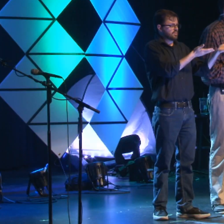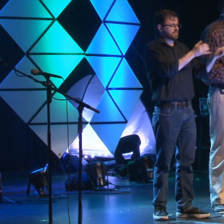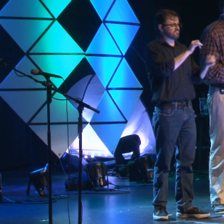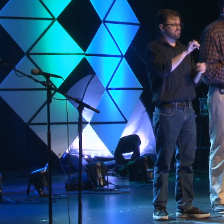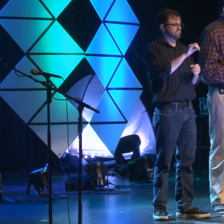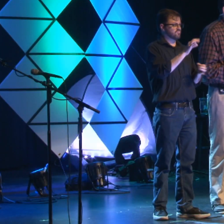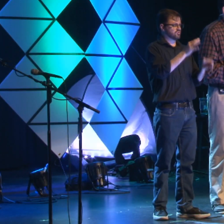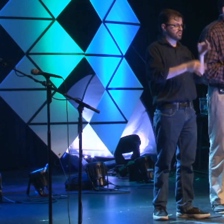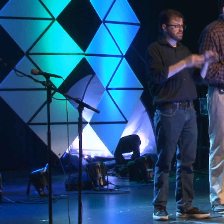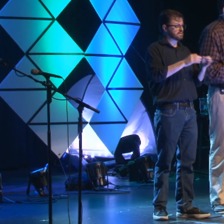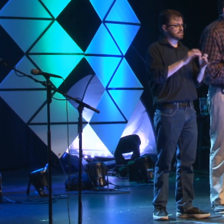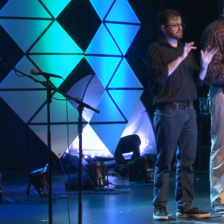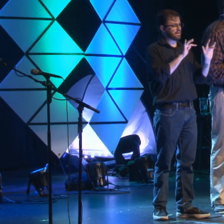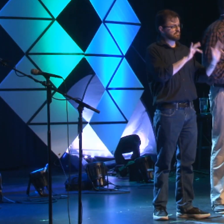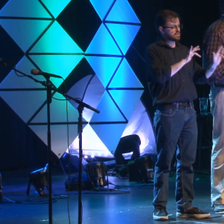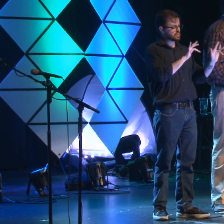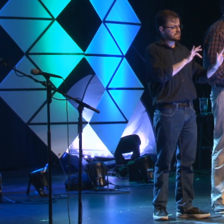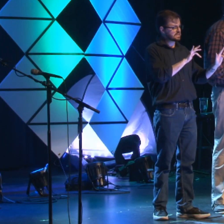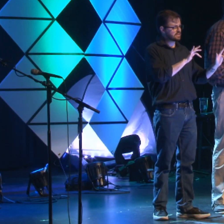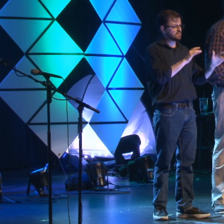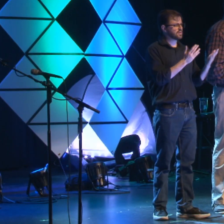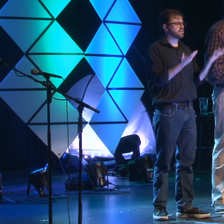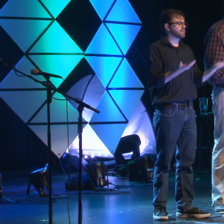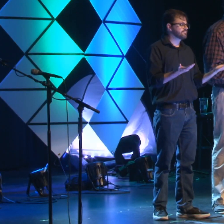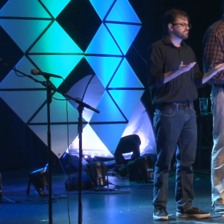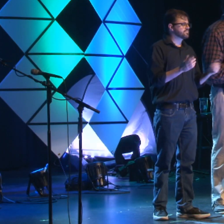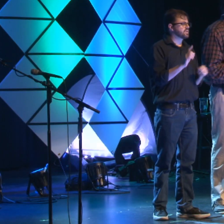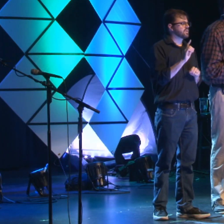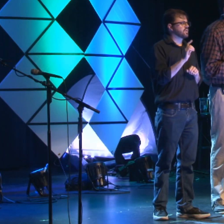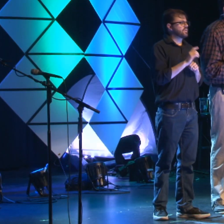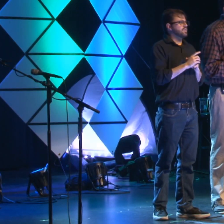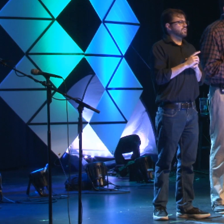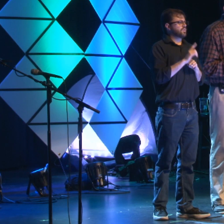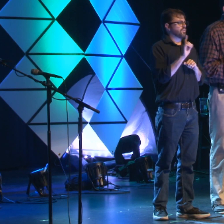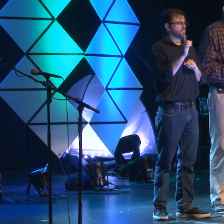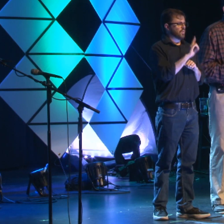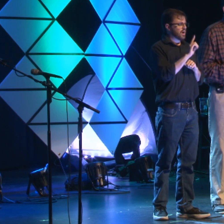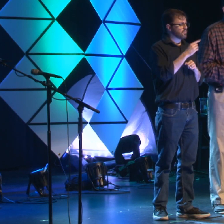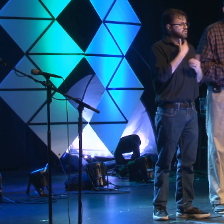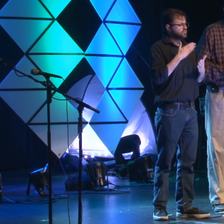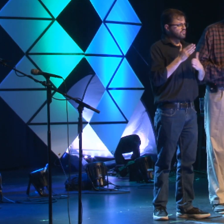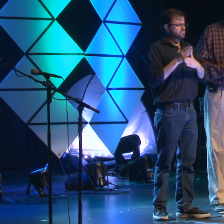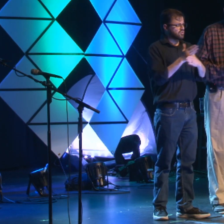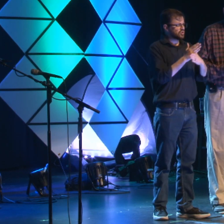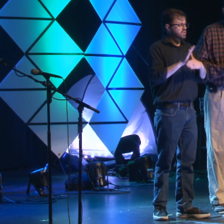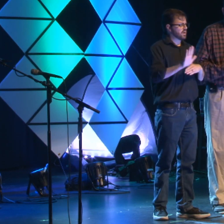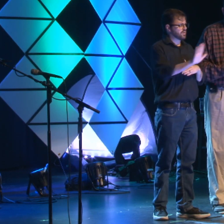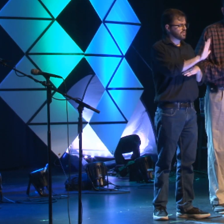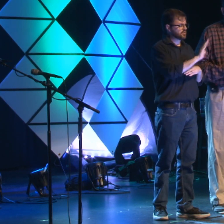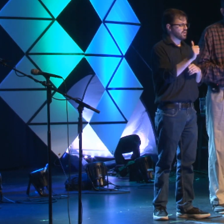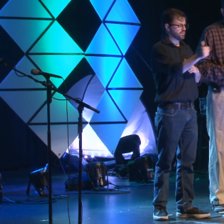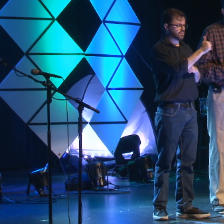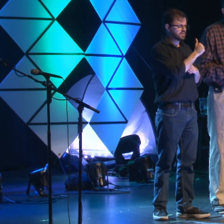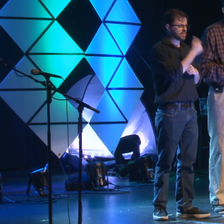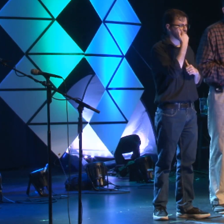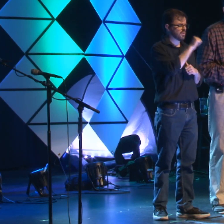table? Where will you break bread and reveal yourself? Where will you be the peacemaker that reveals that there is a Christianity